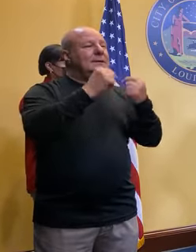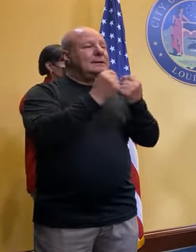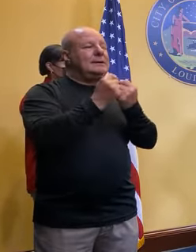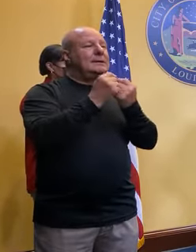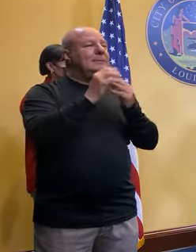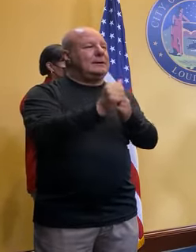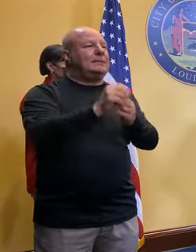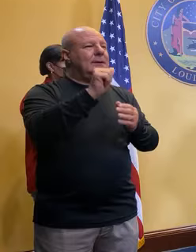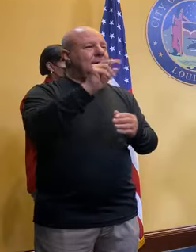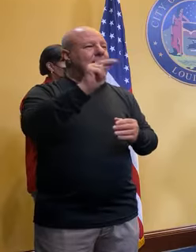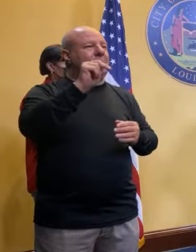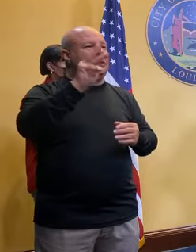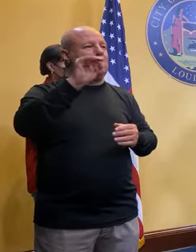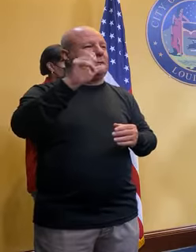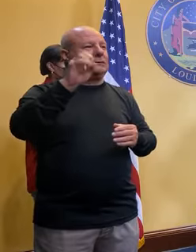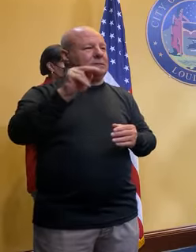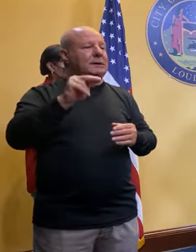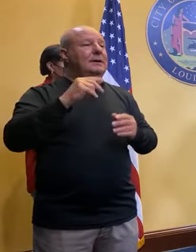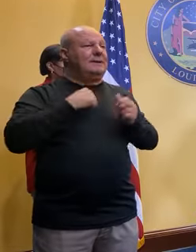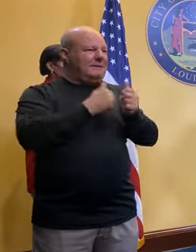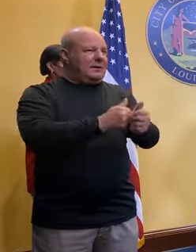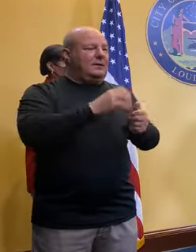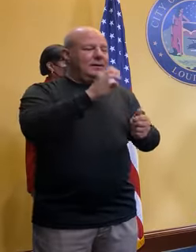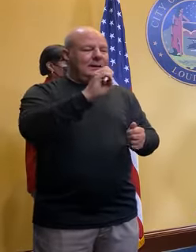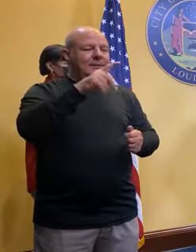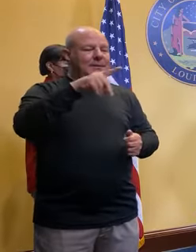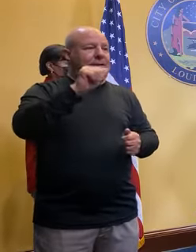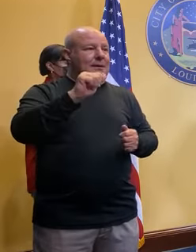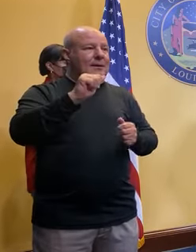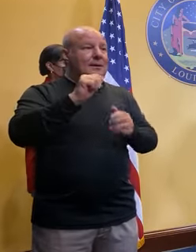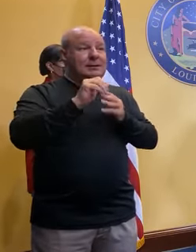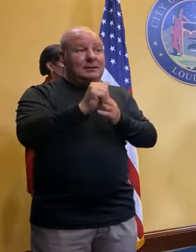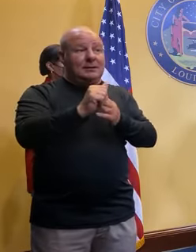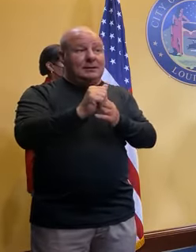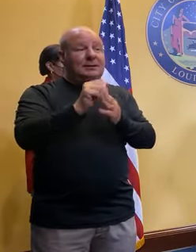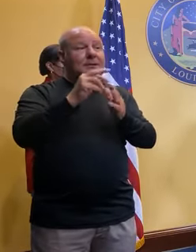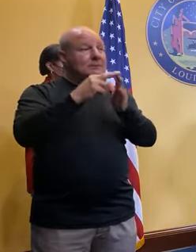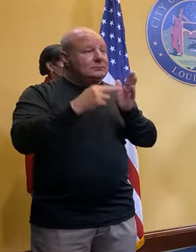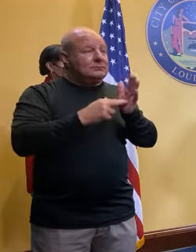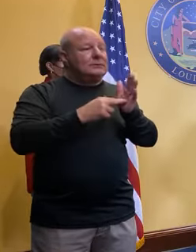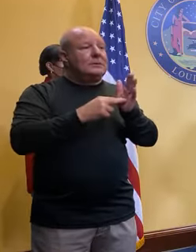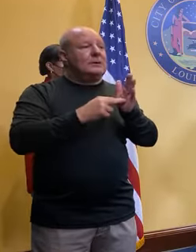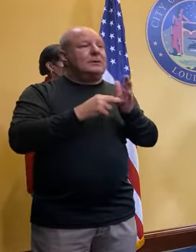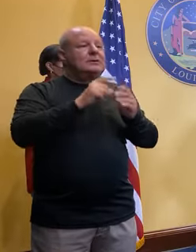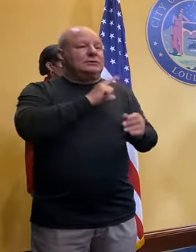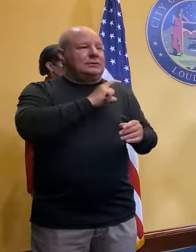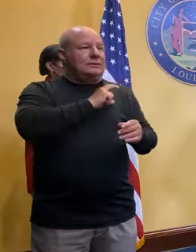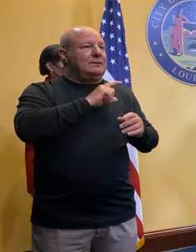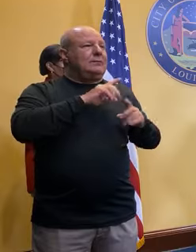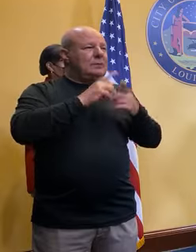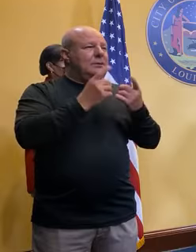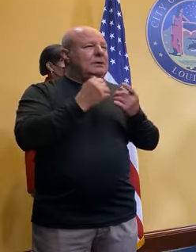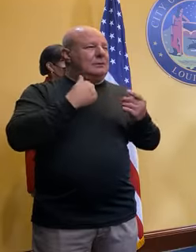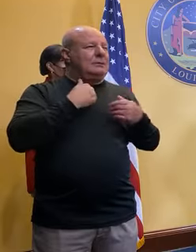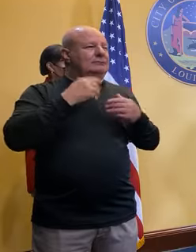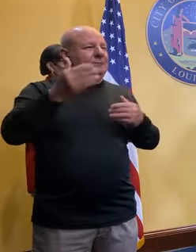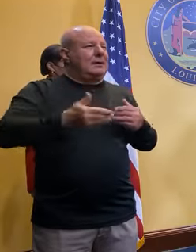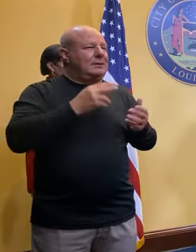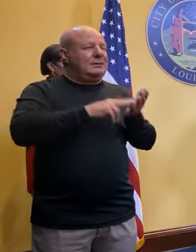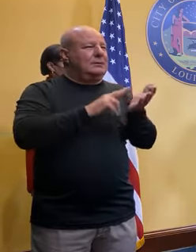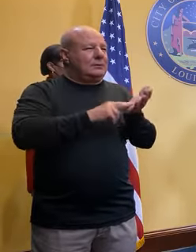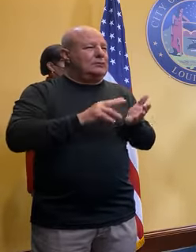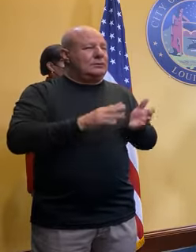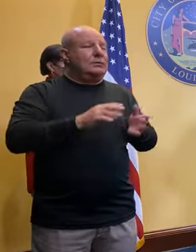Wilson responded. They follow EPA guidelines. The Sheriff's Department has hired their own contractor. Sewage and Water Board is on